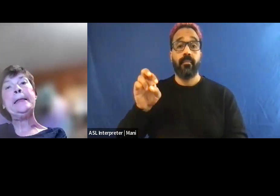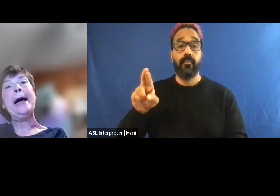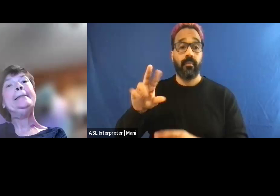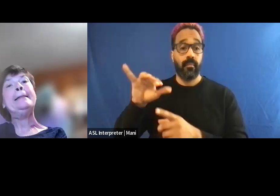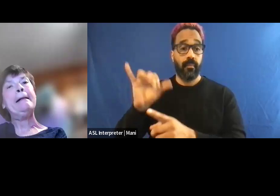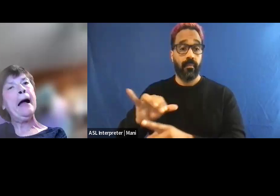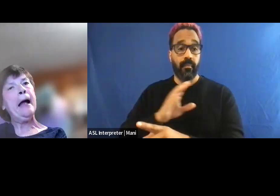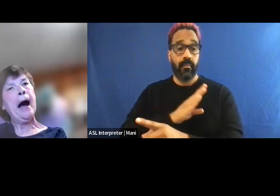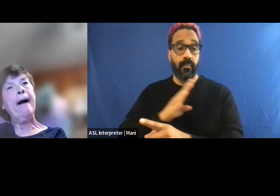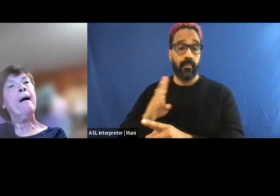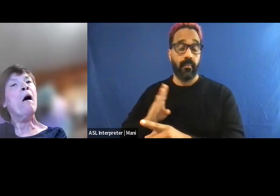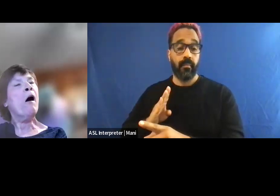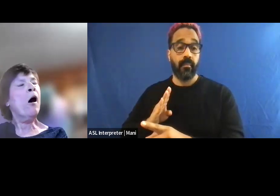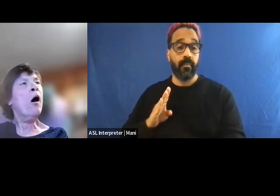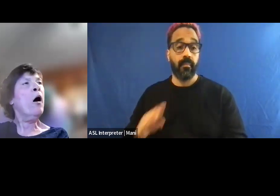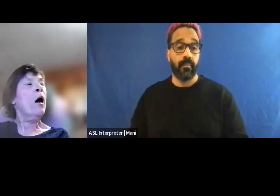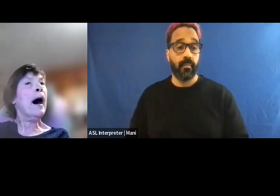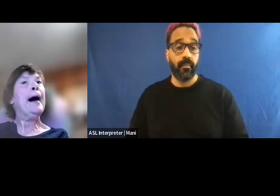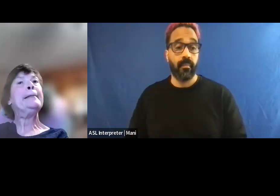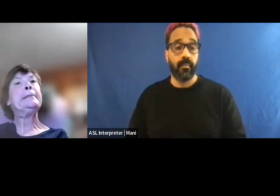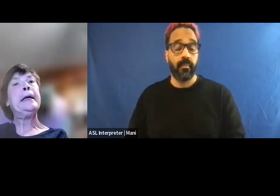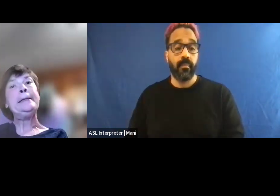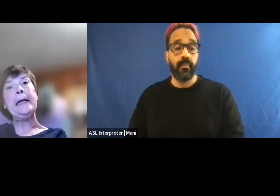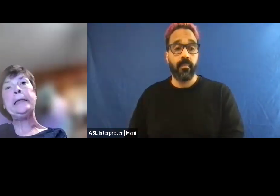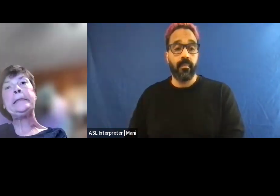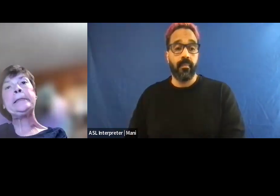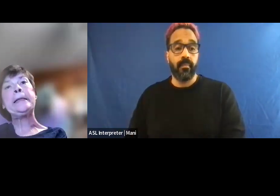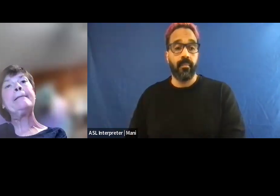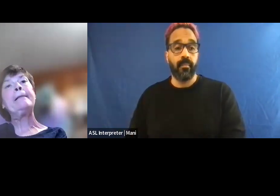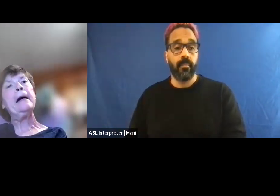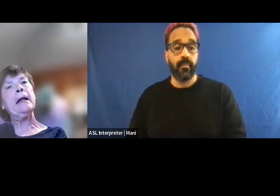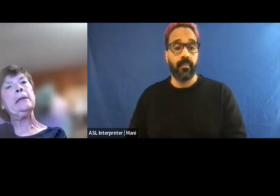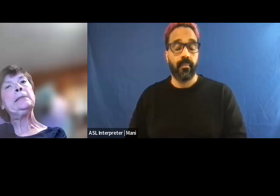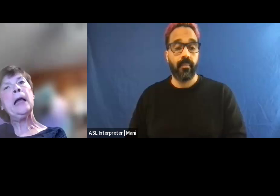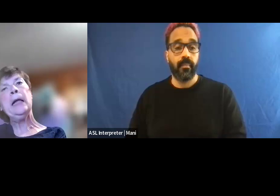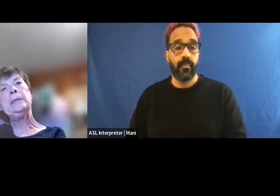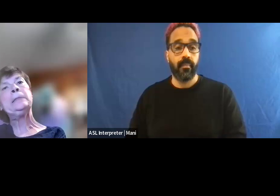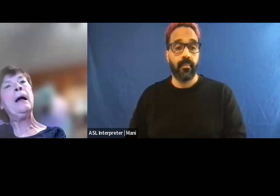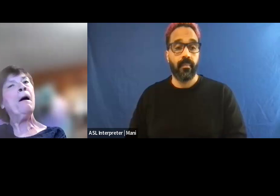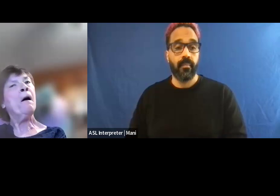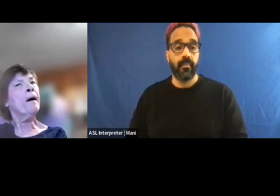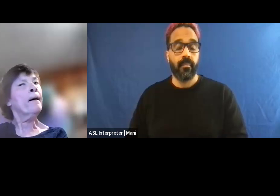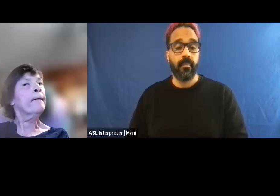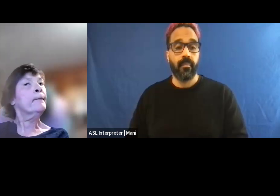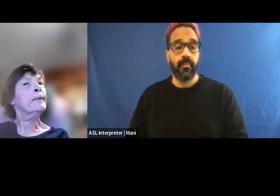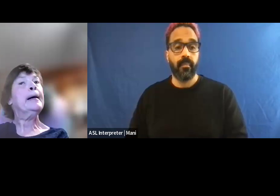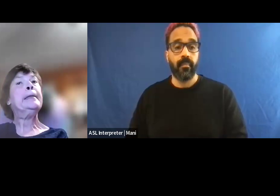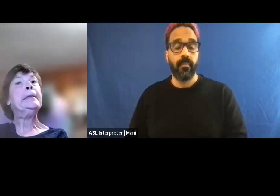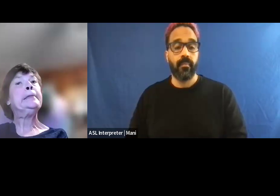executive director. I said, let's give an intense